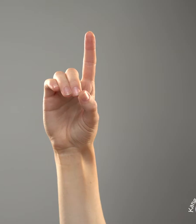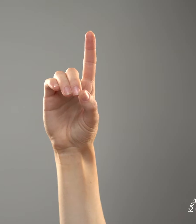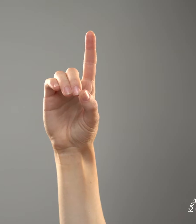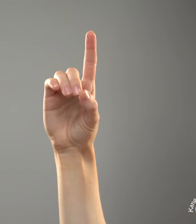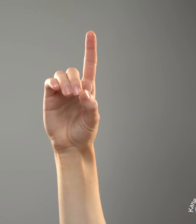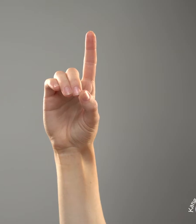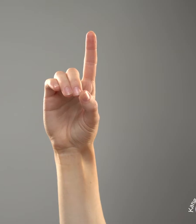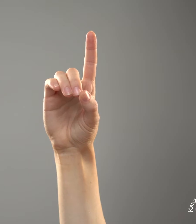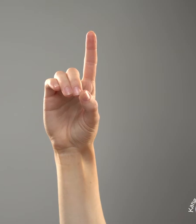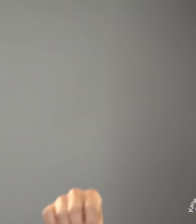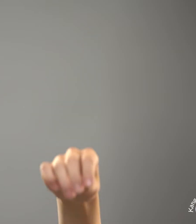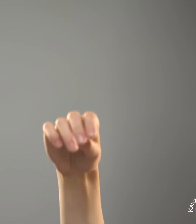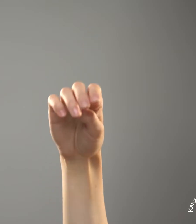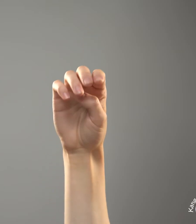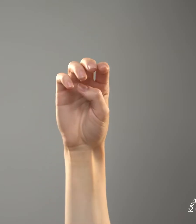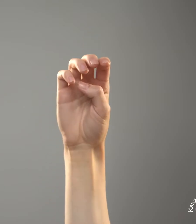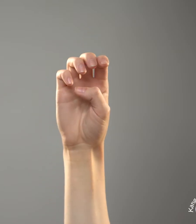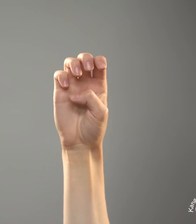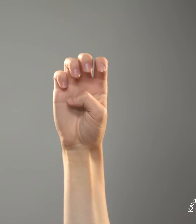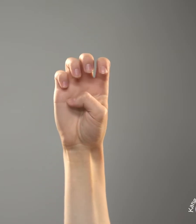D